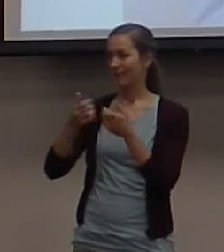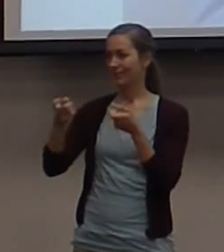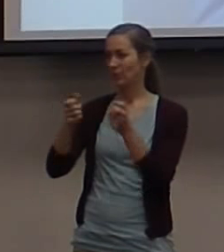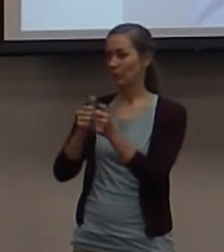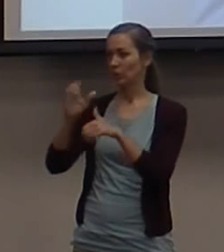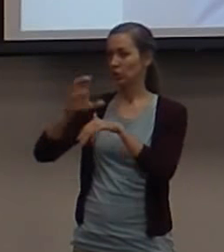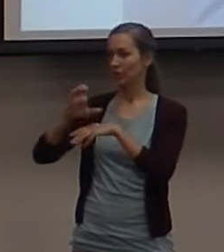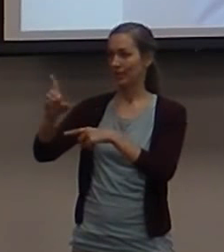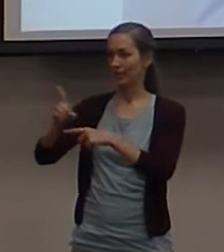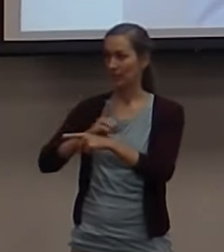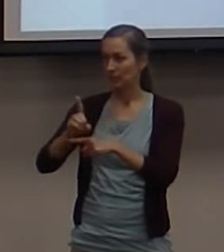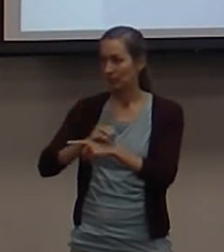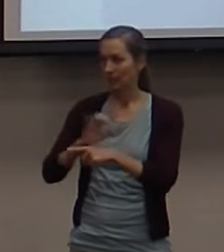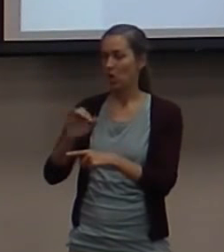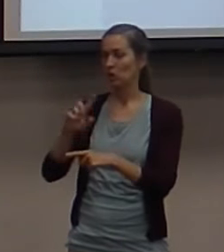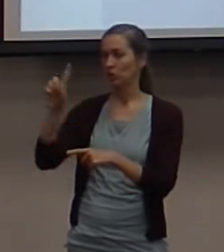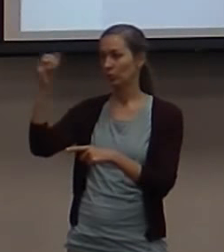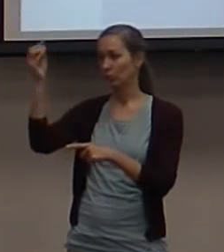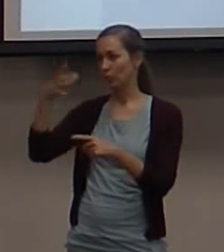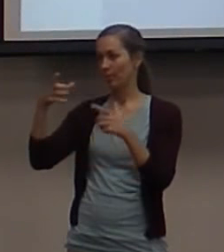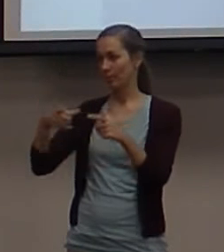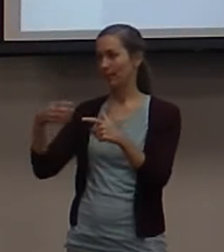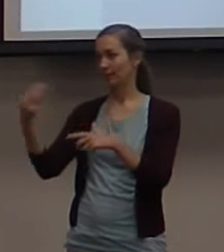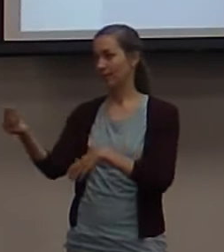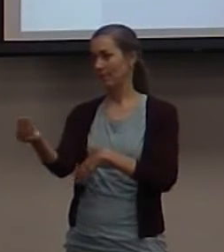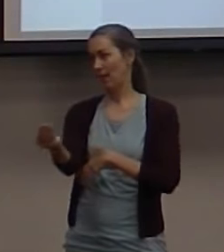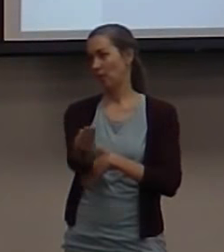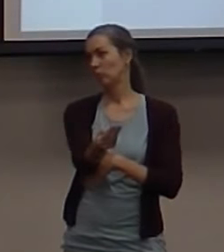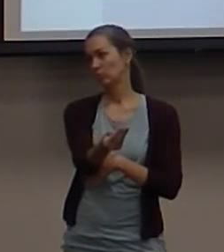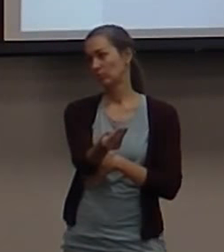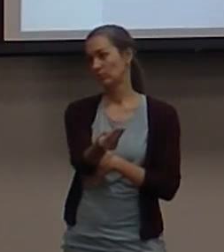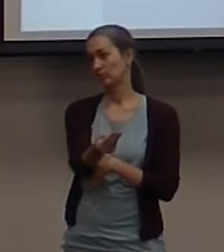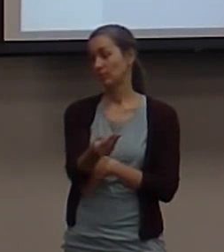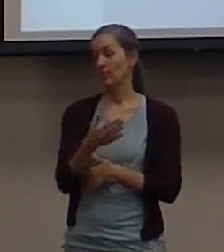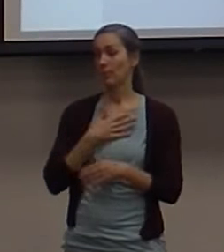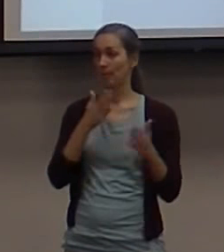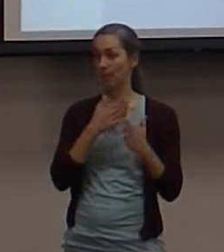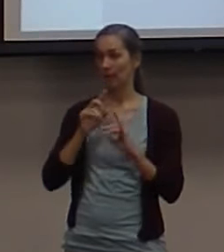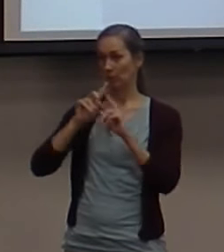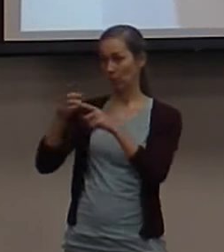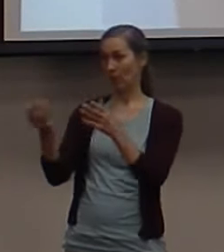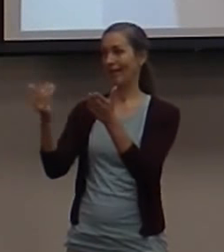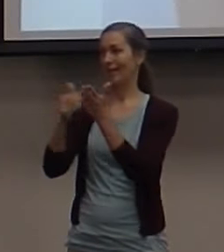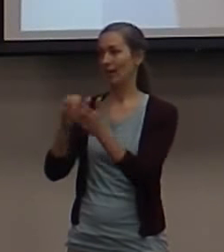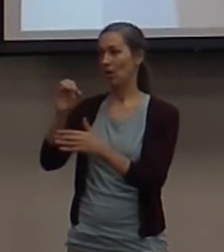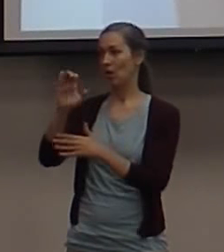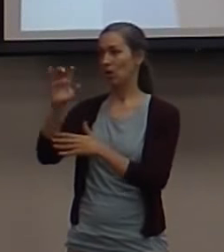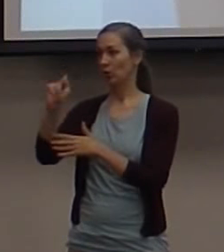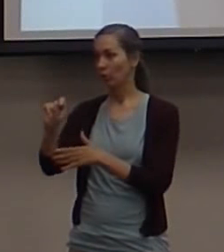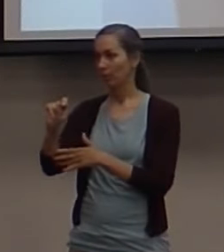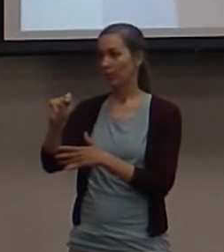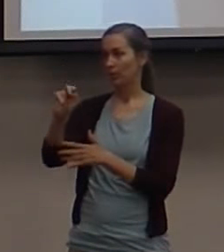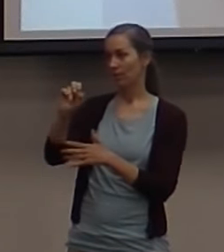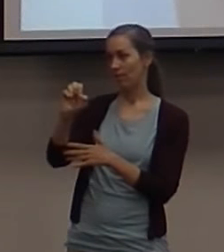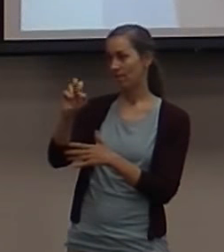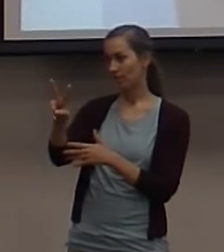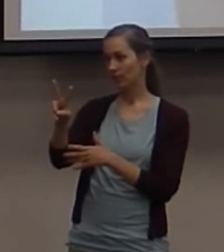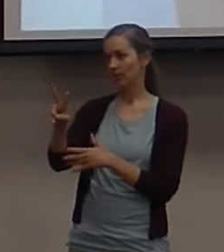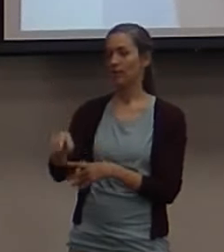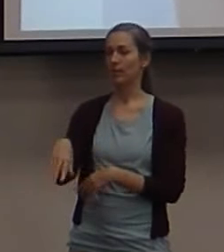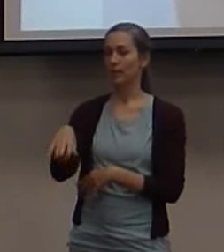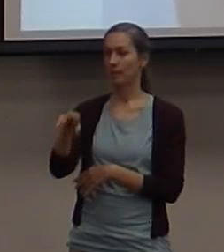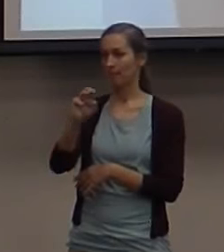solar players while we were there. The plan is to go back in October for October and November. Matt Sicken